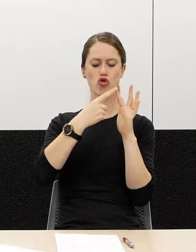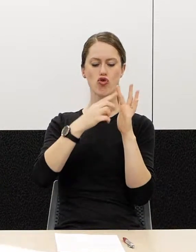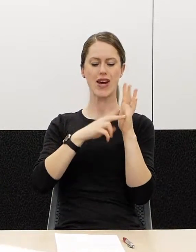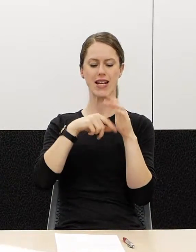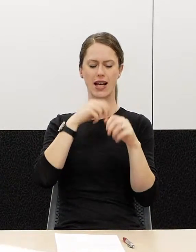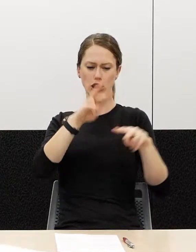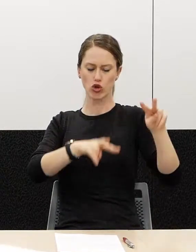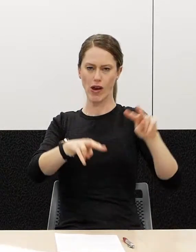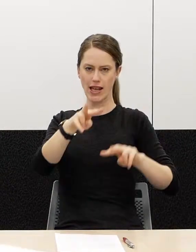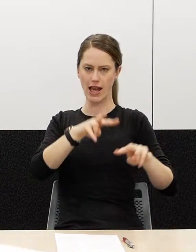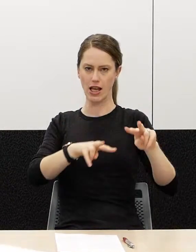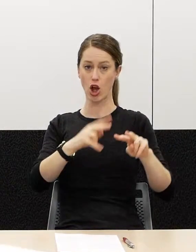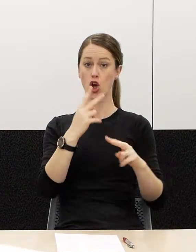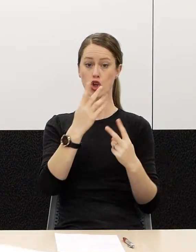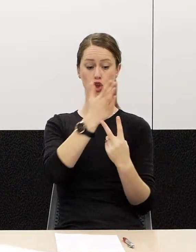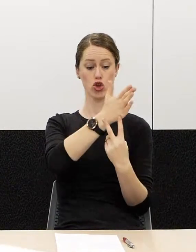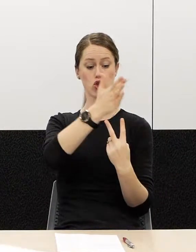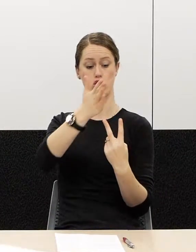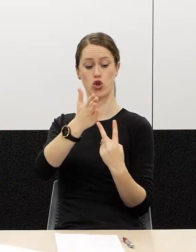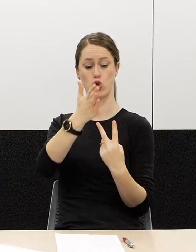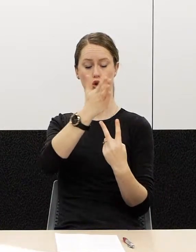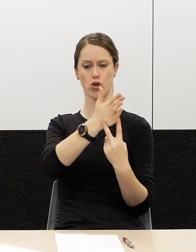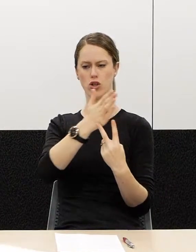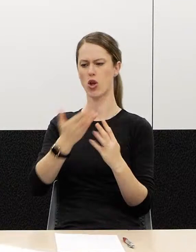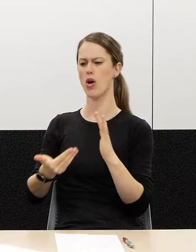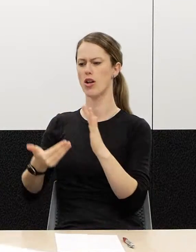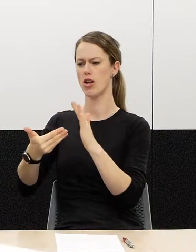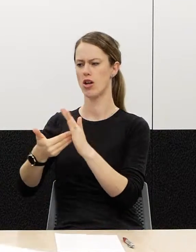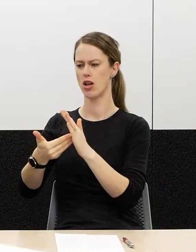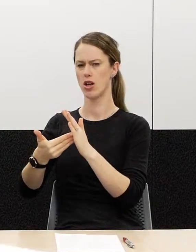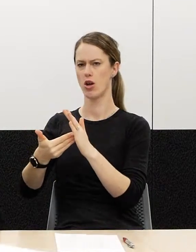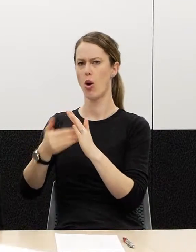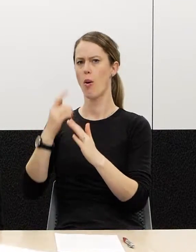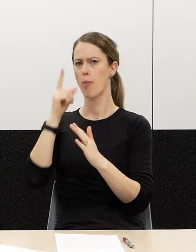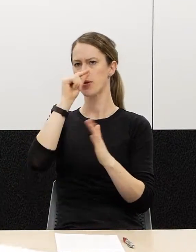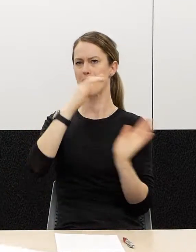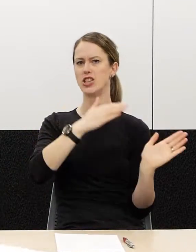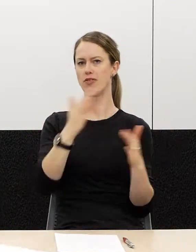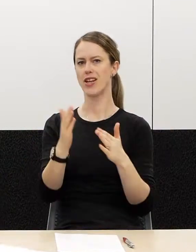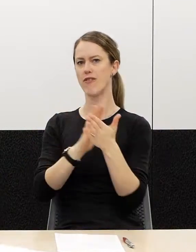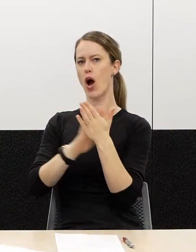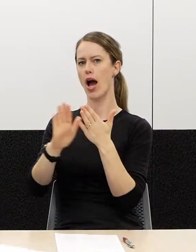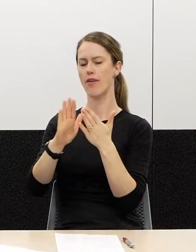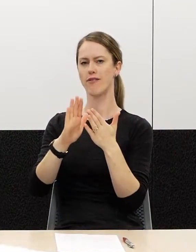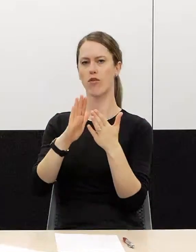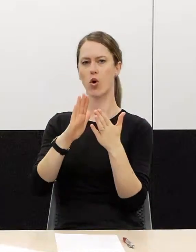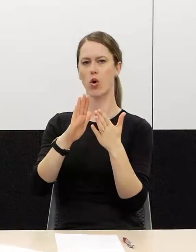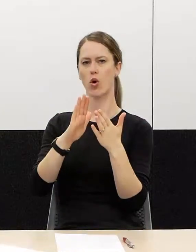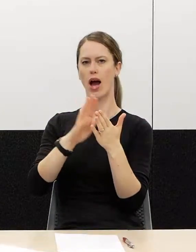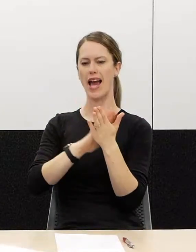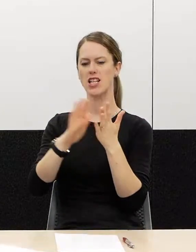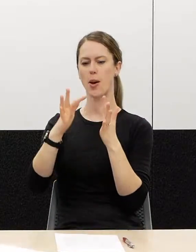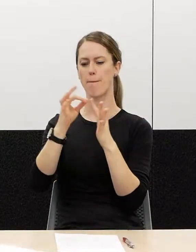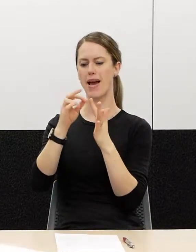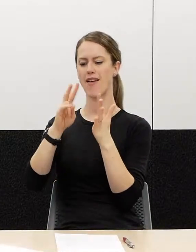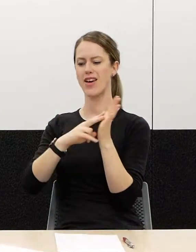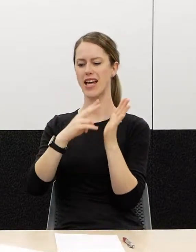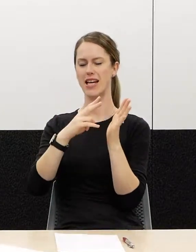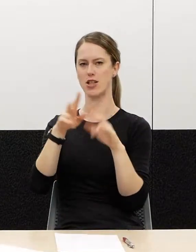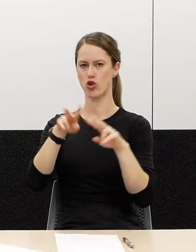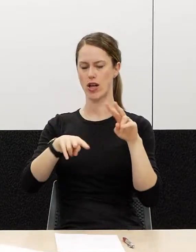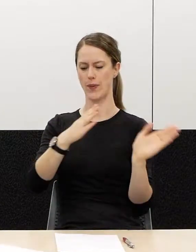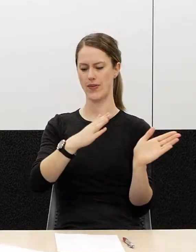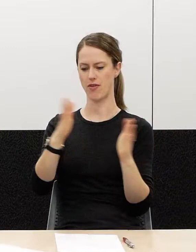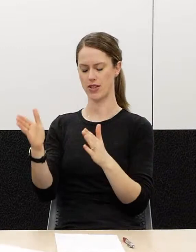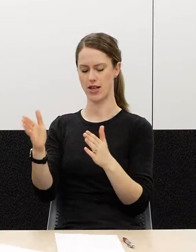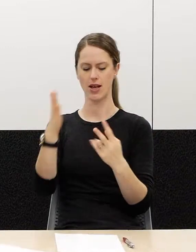2 programs, in addition to the shift to HPV screening, which is also a shift for us in terms of cancer screening.